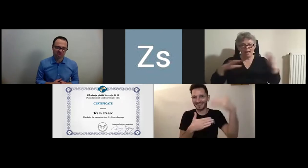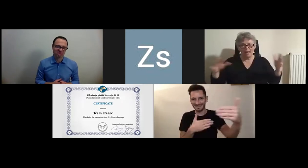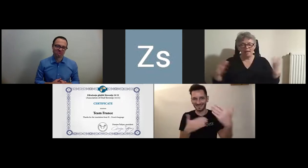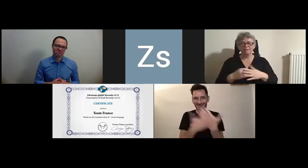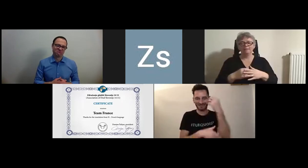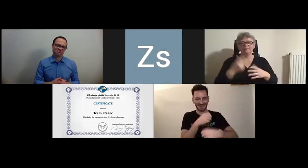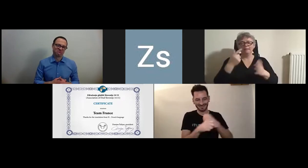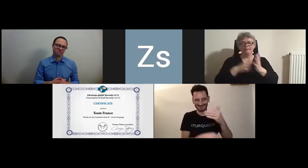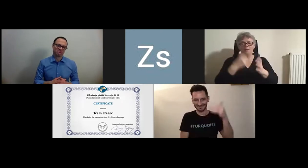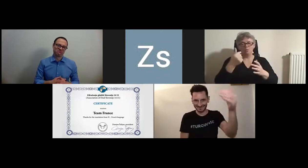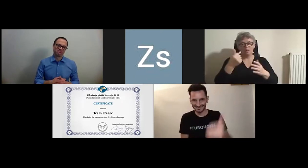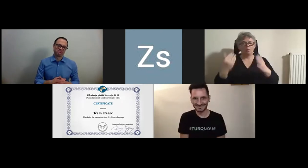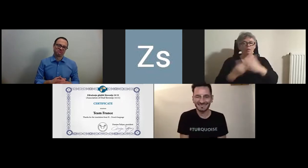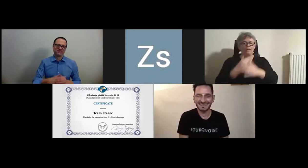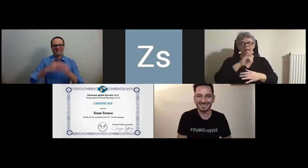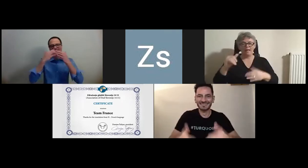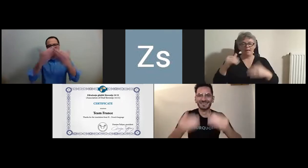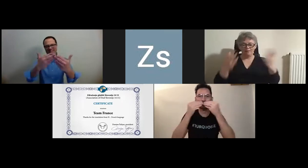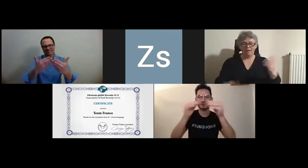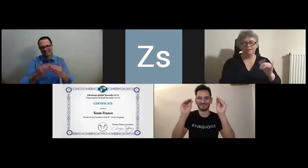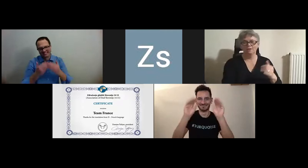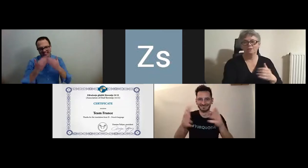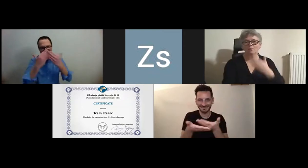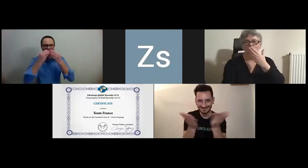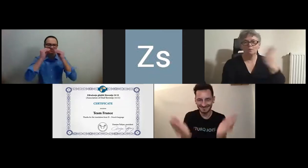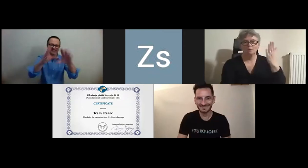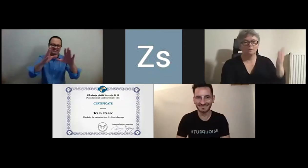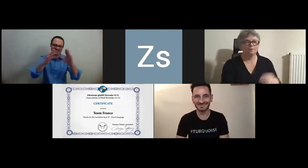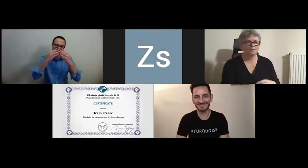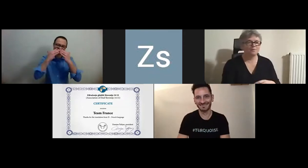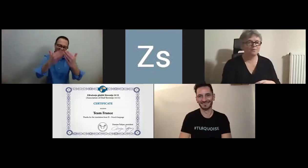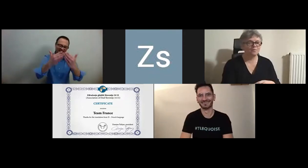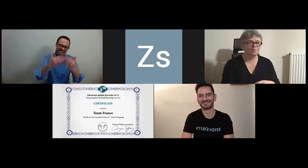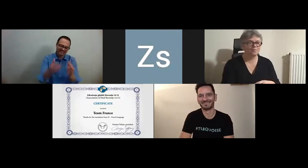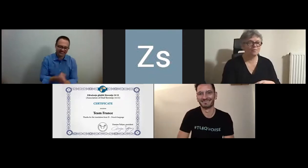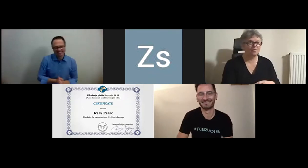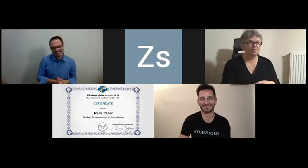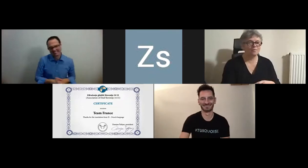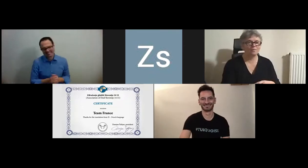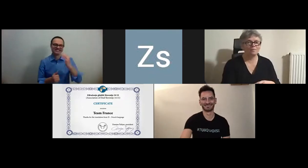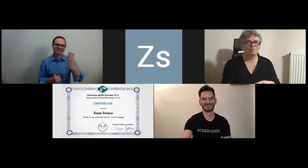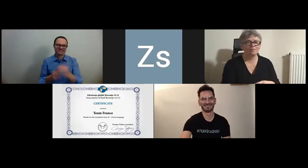Merry Christmas first, and then I wish you a very happy new year. Love you all.